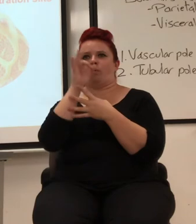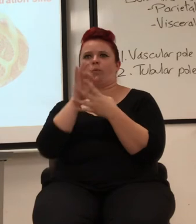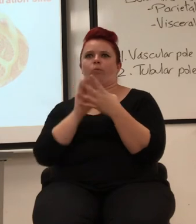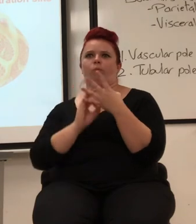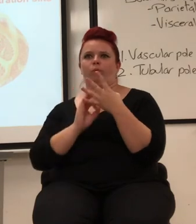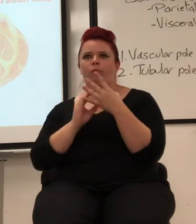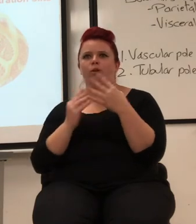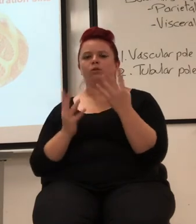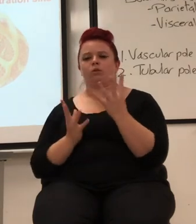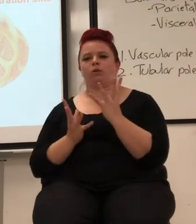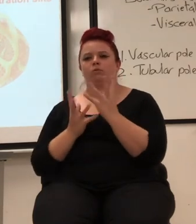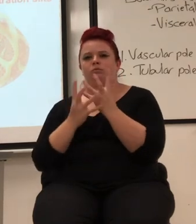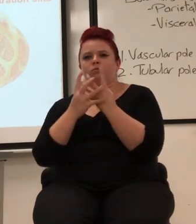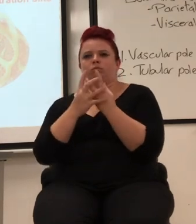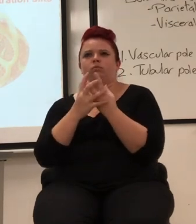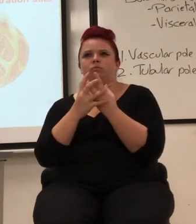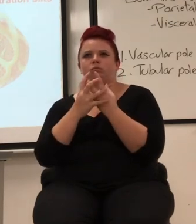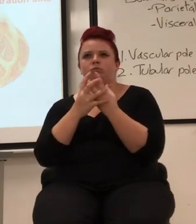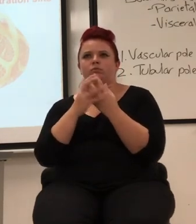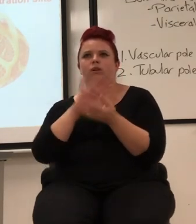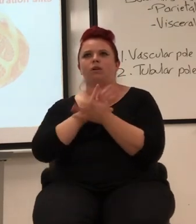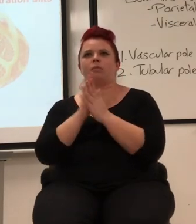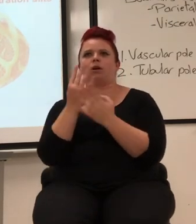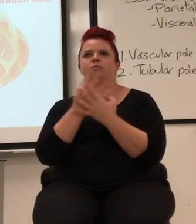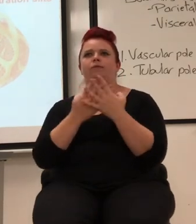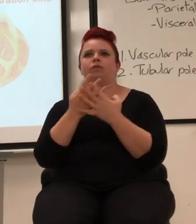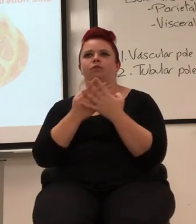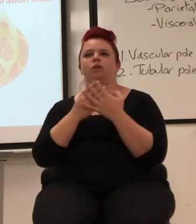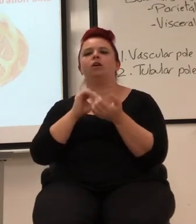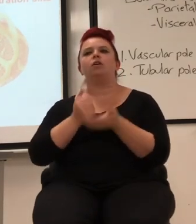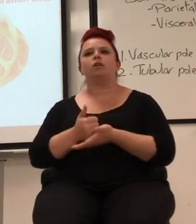That helps limit the filtration